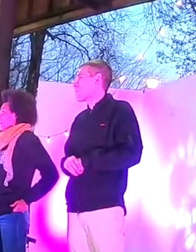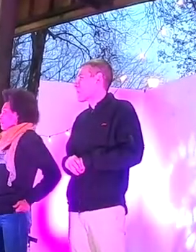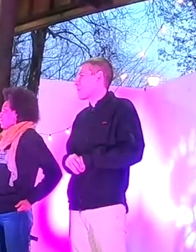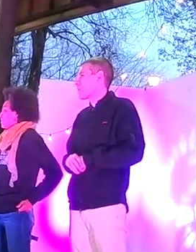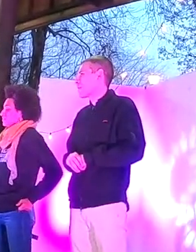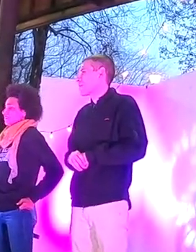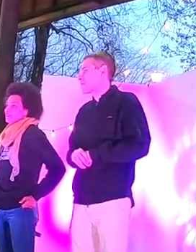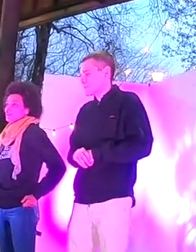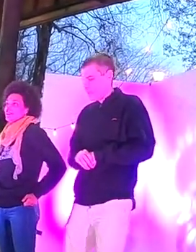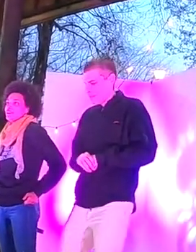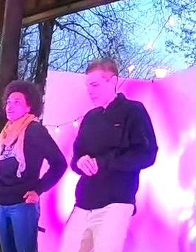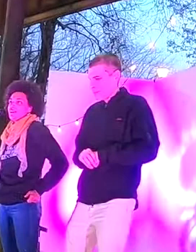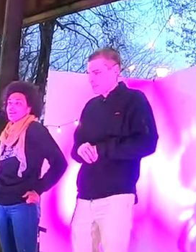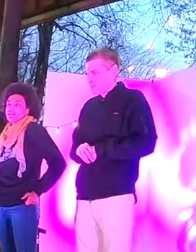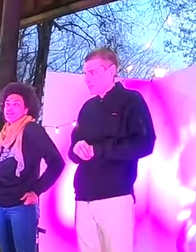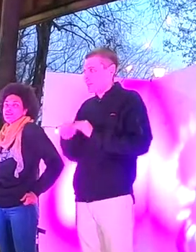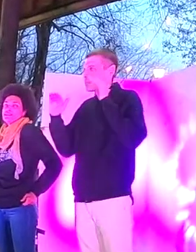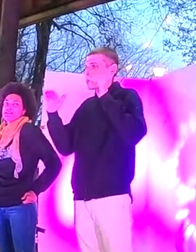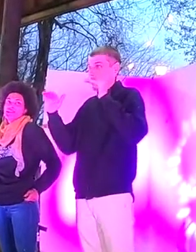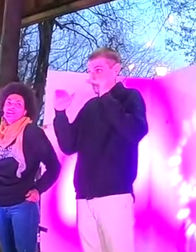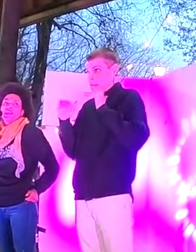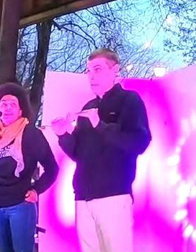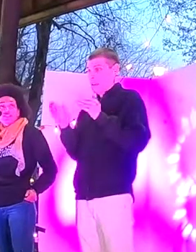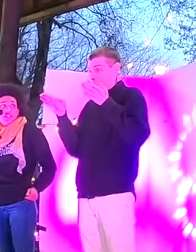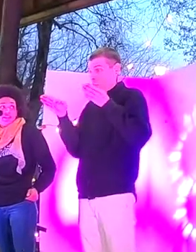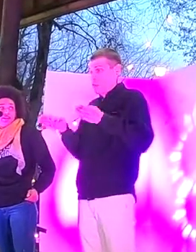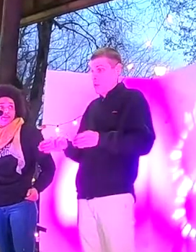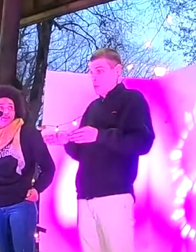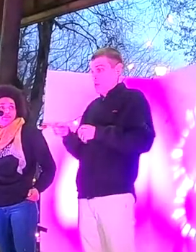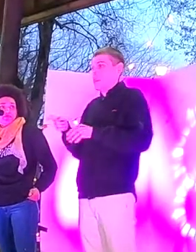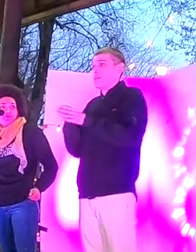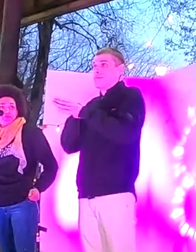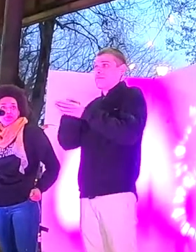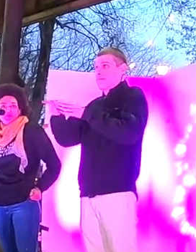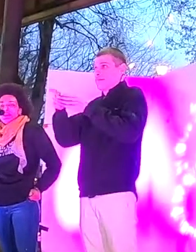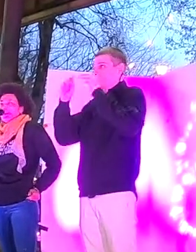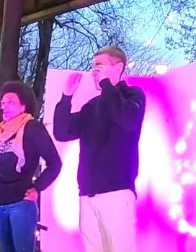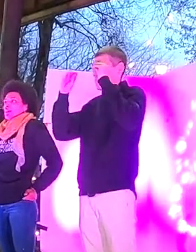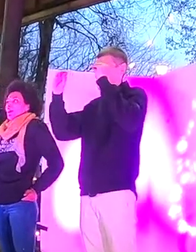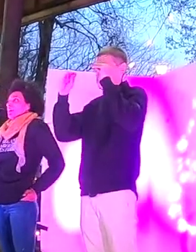This next person is an educator,